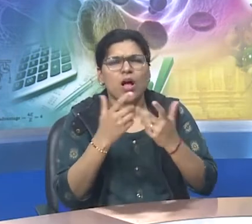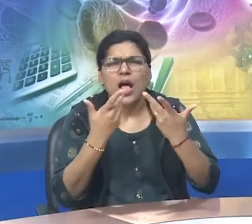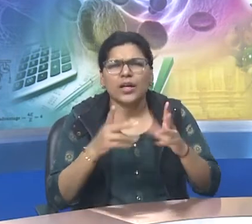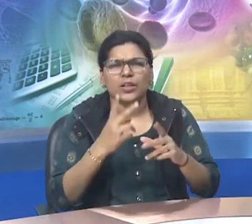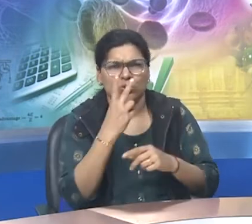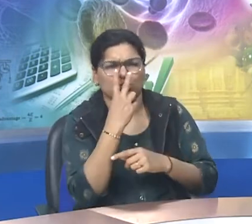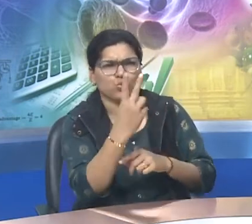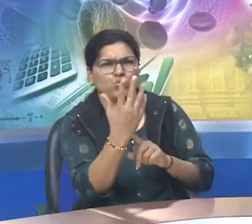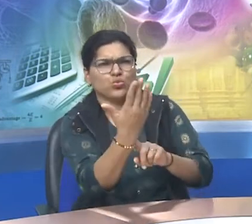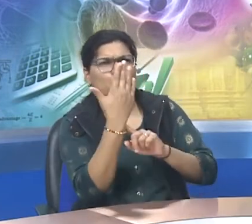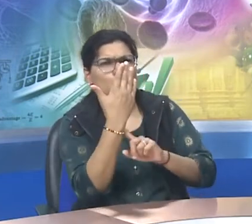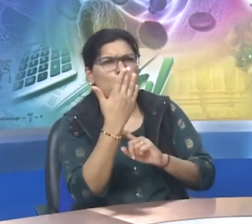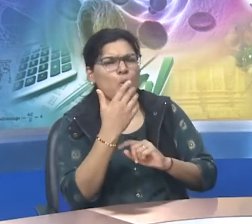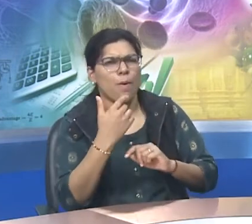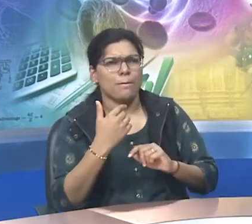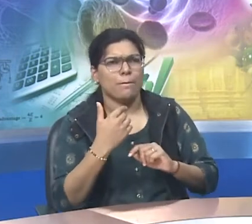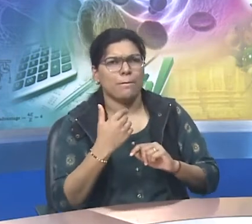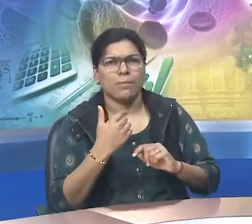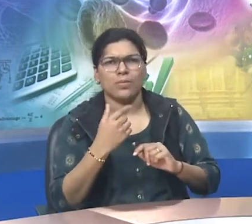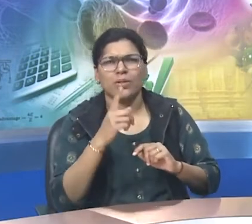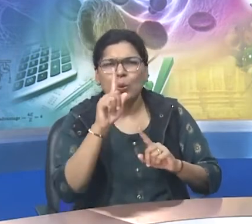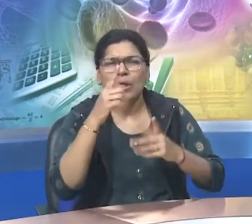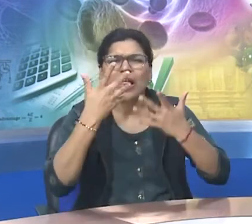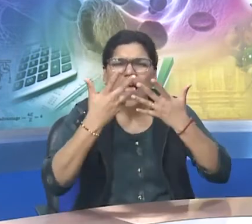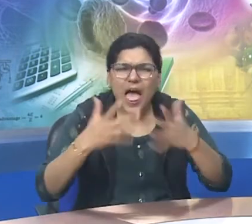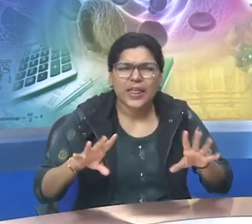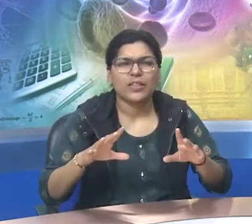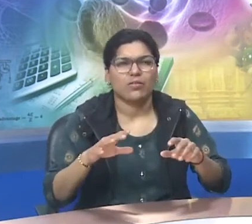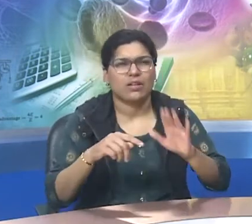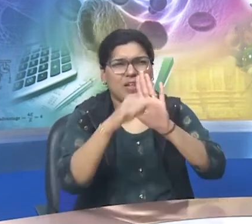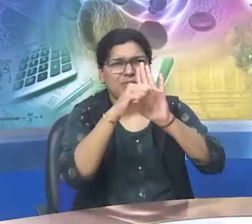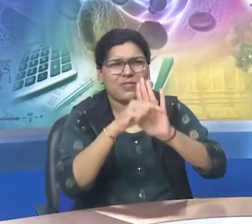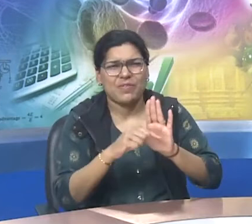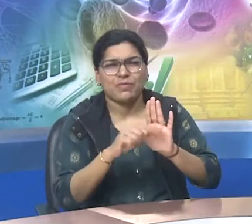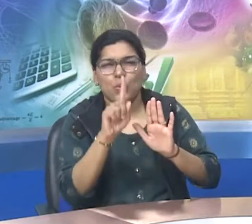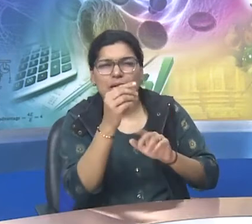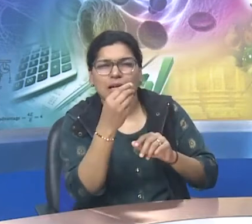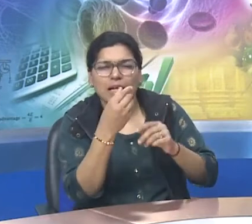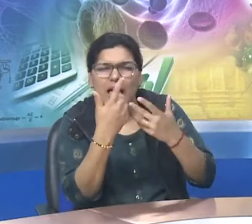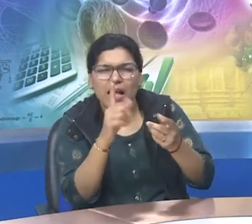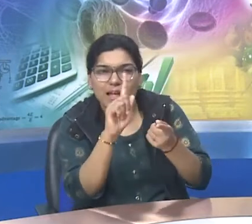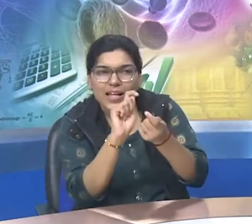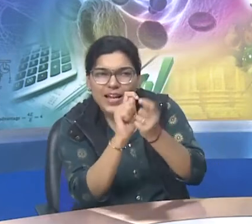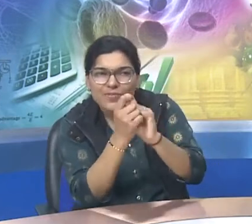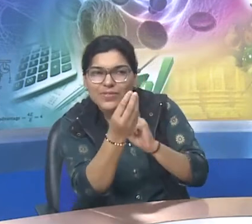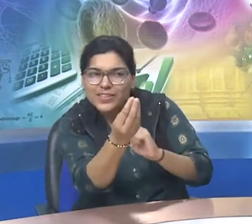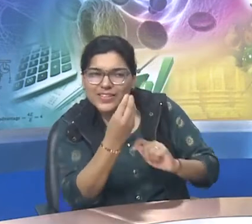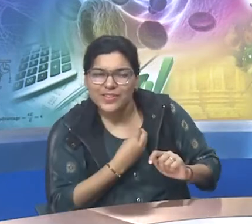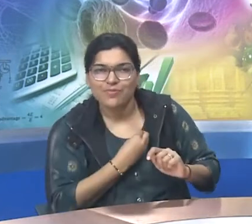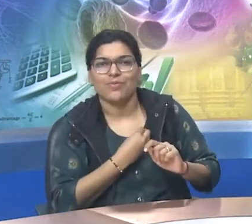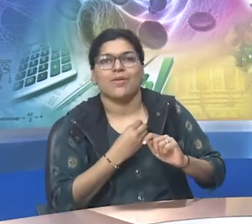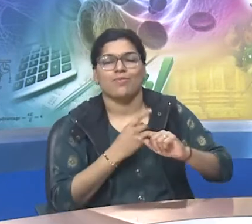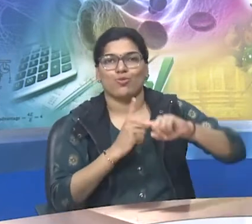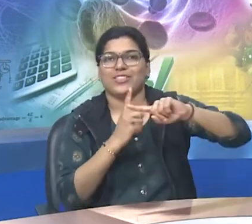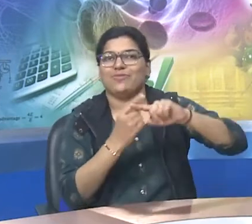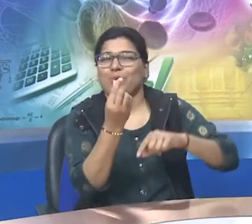you can see is money, but the other meaning is doing some